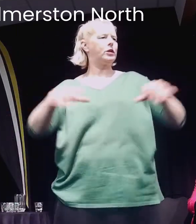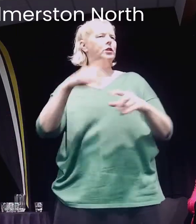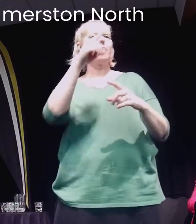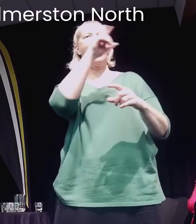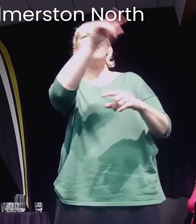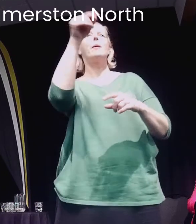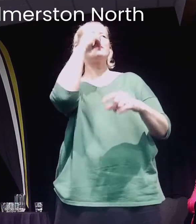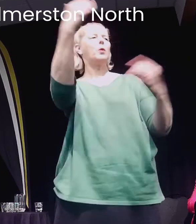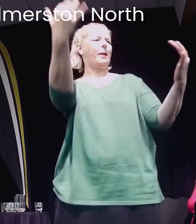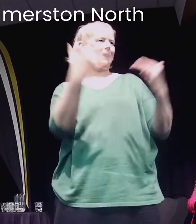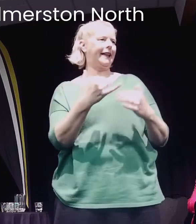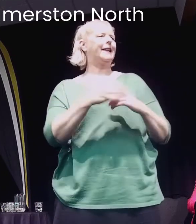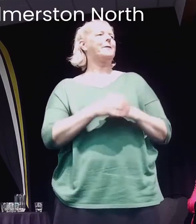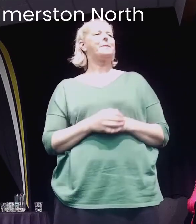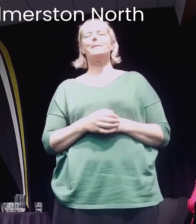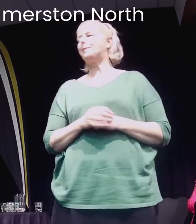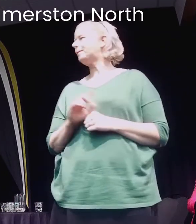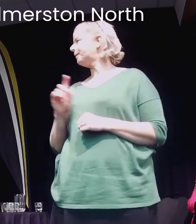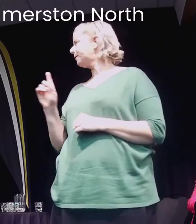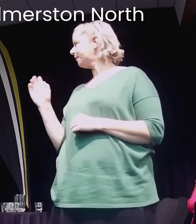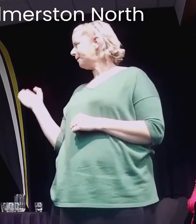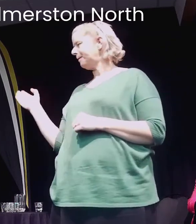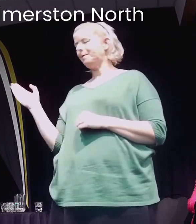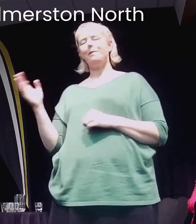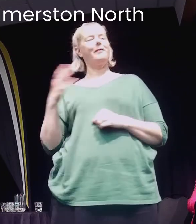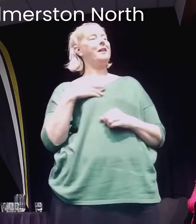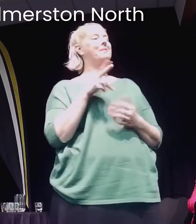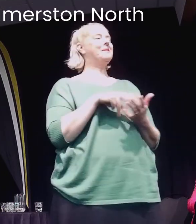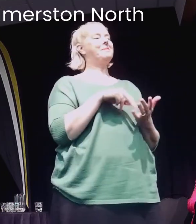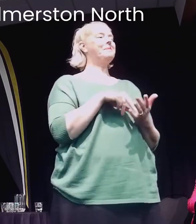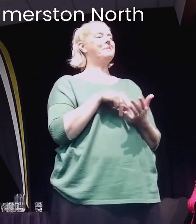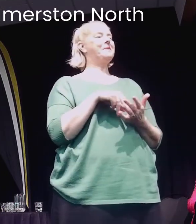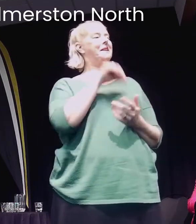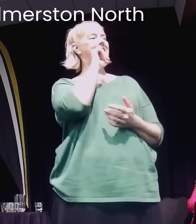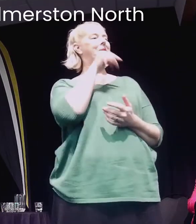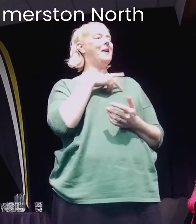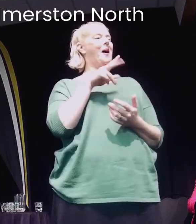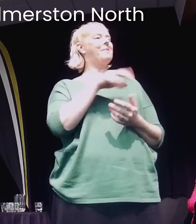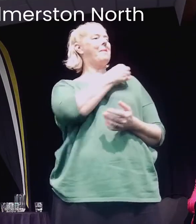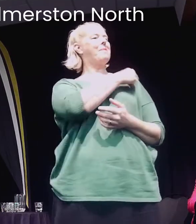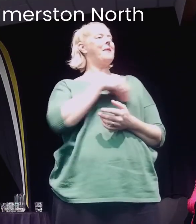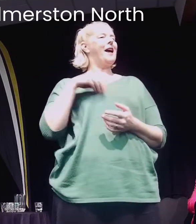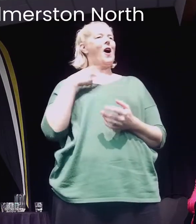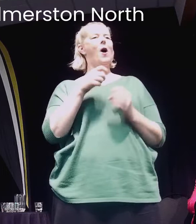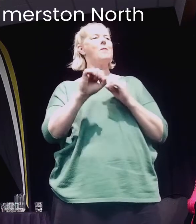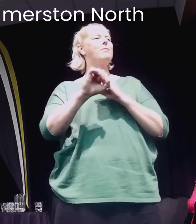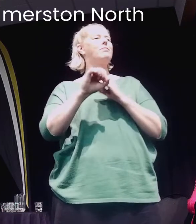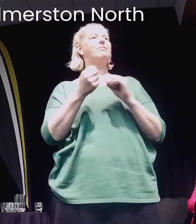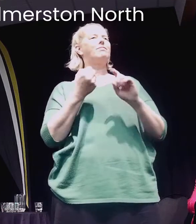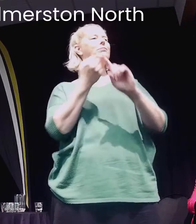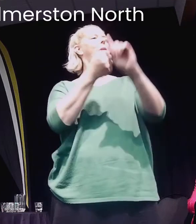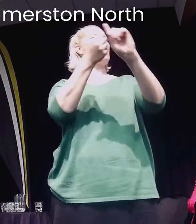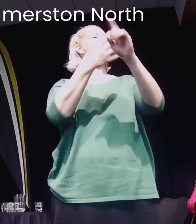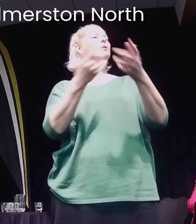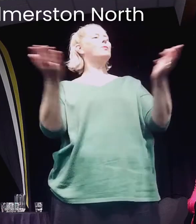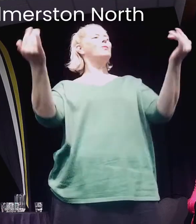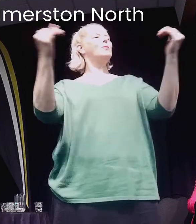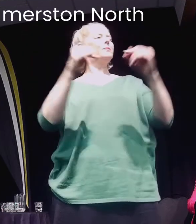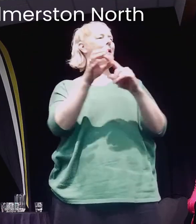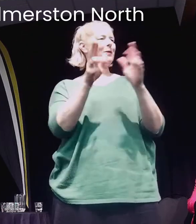Standing as a mayor, I'm promoting already Palmerston North. At conference, I will